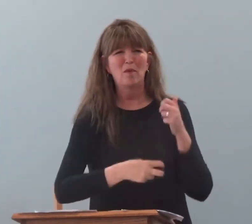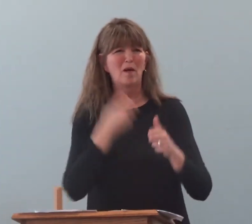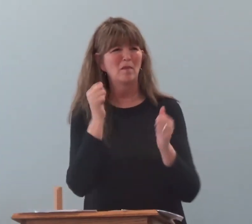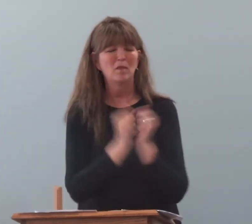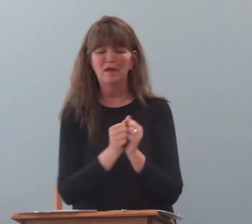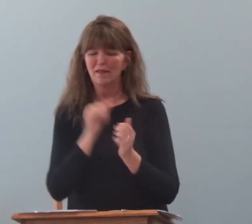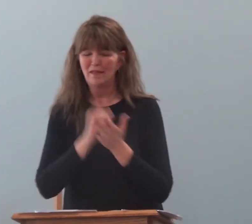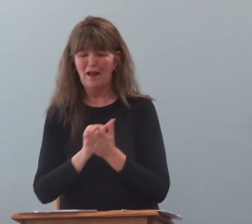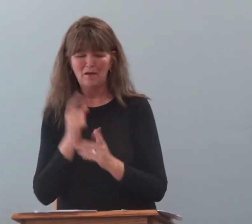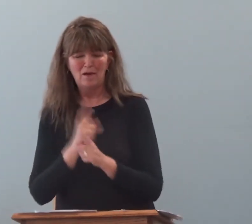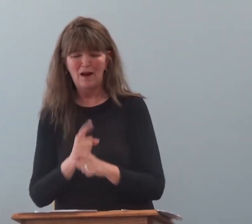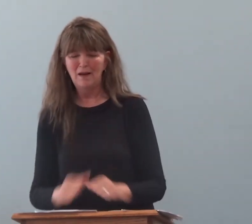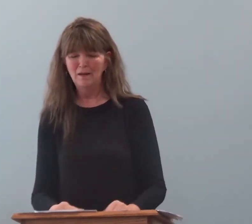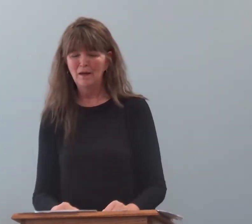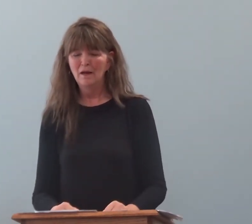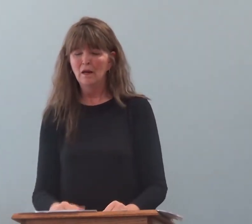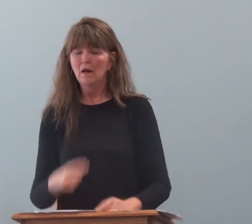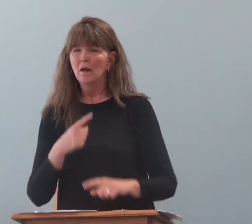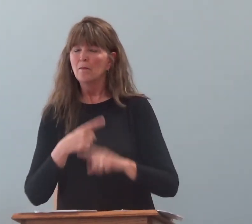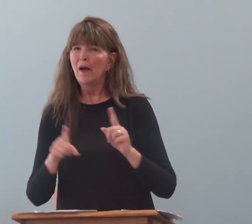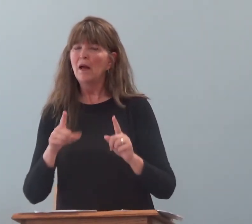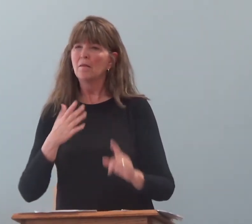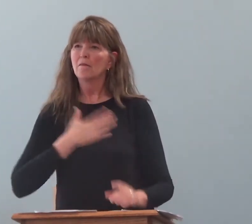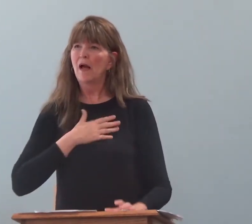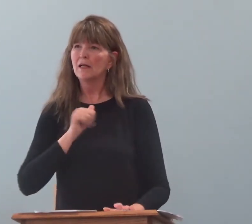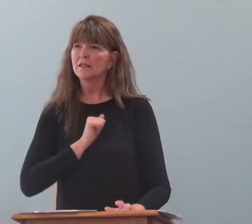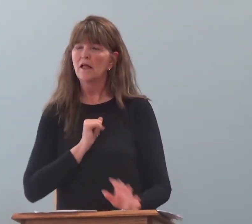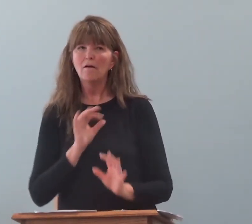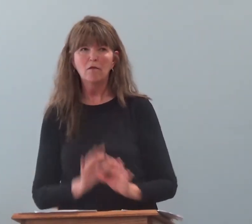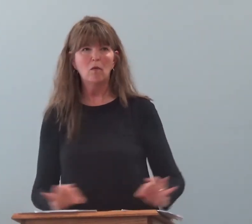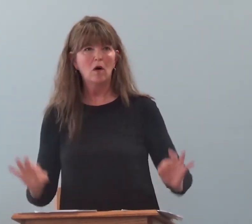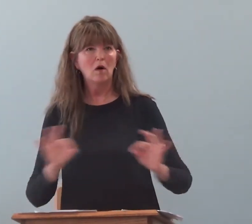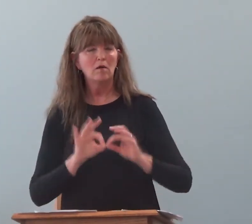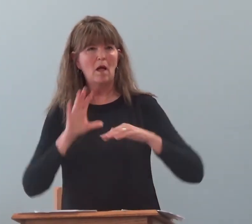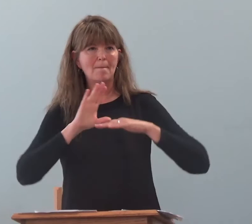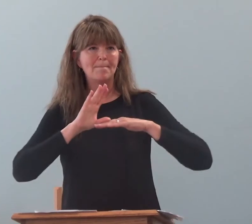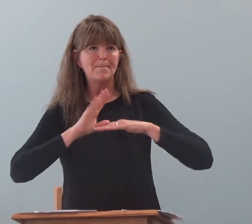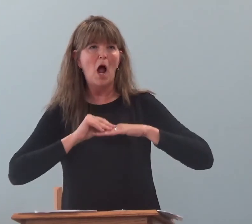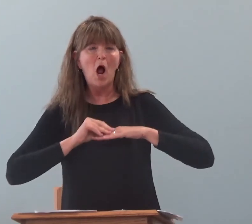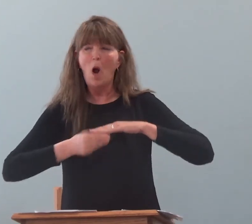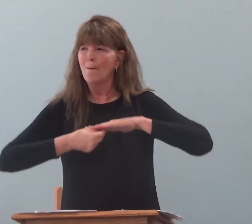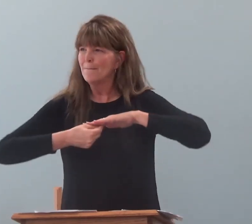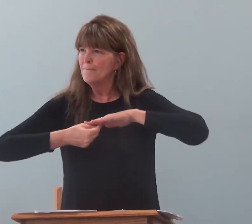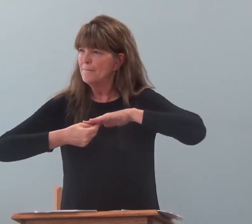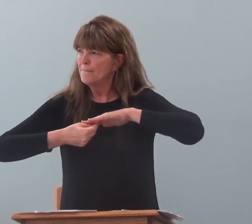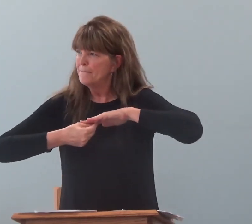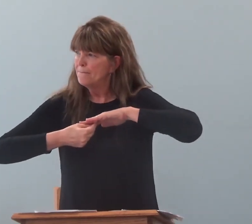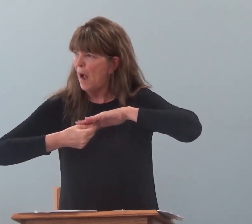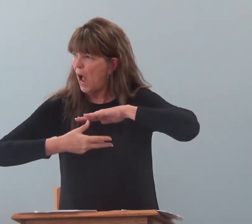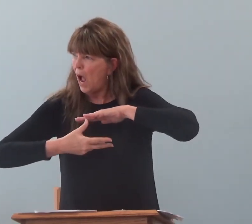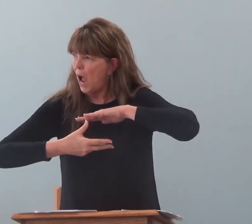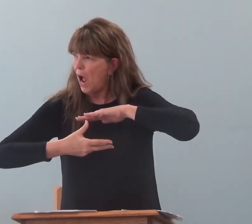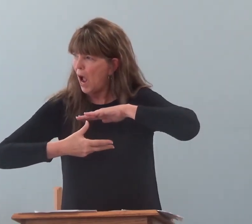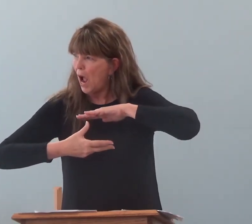view, the pathological view on that. You've all dealt with that. But boy, that statement bottomed